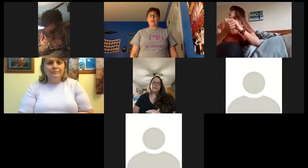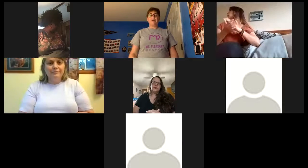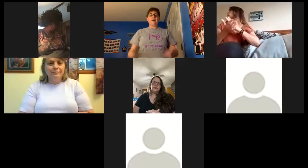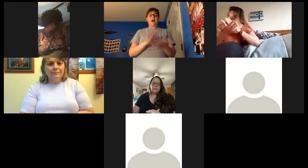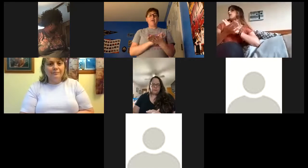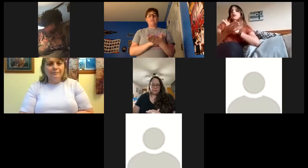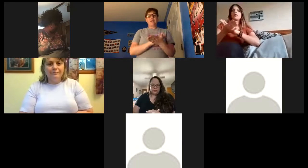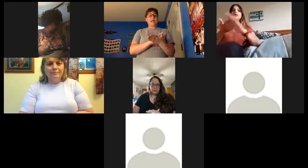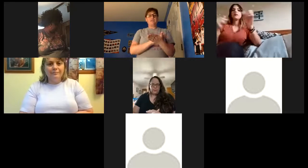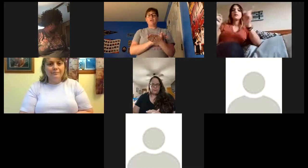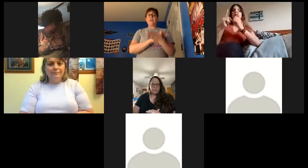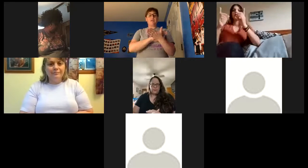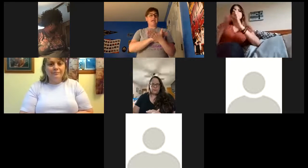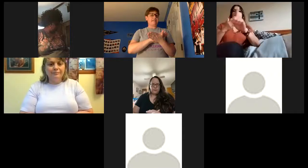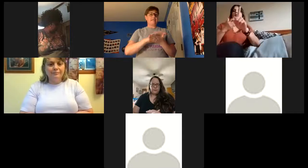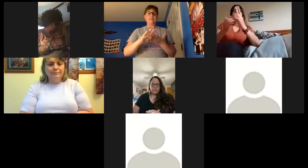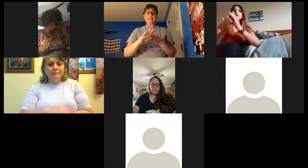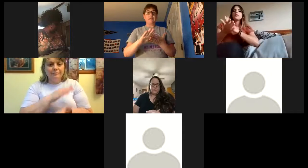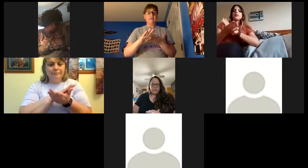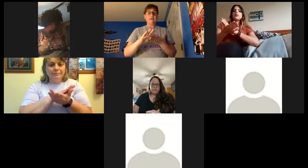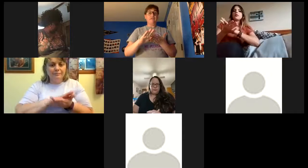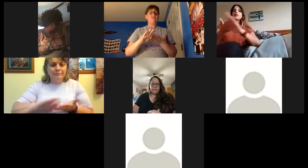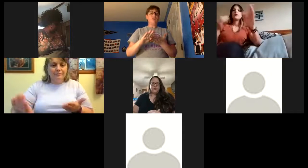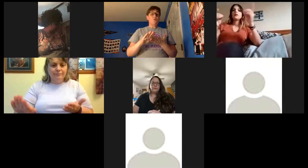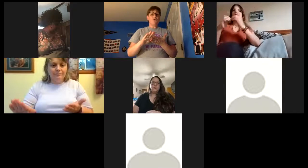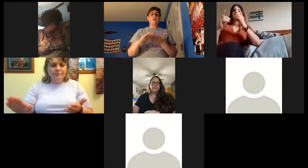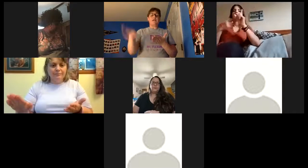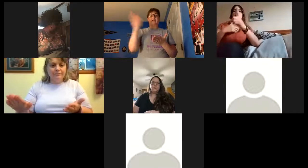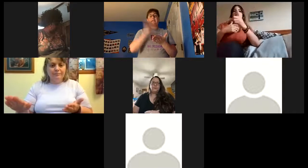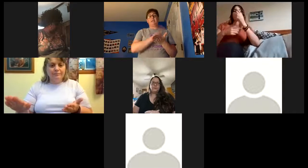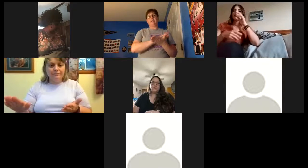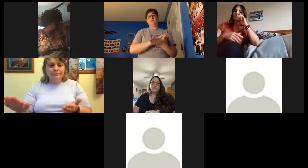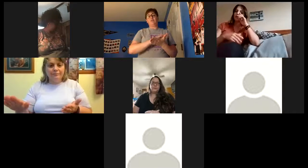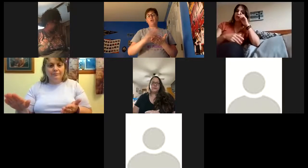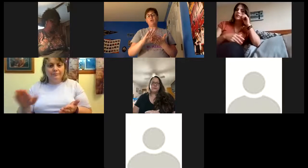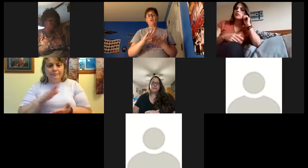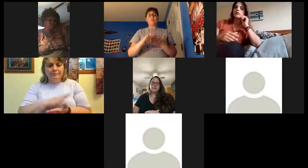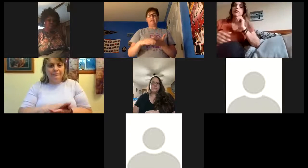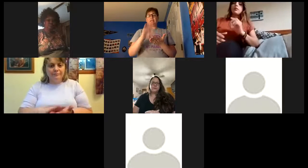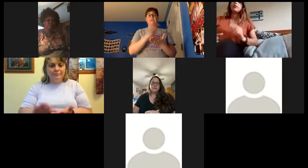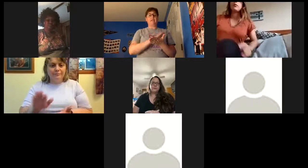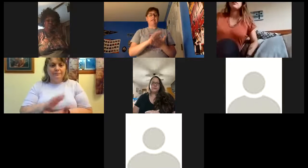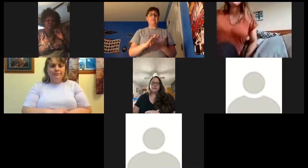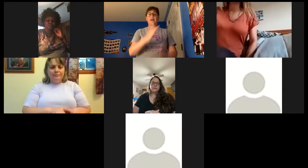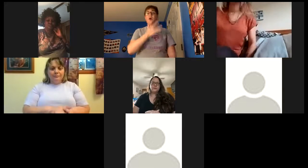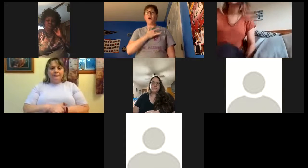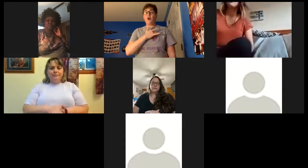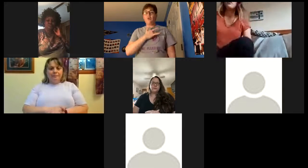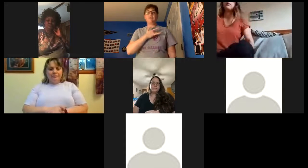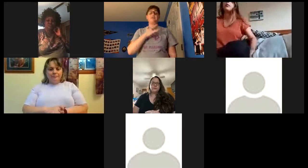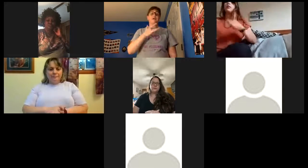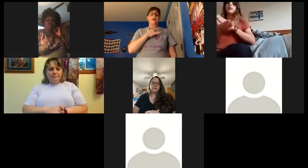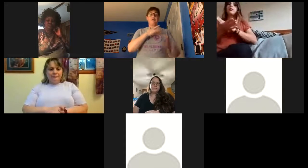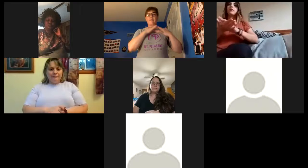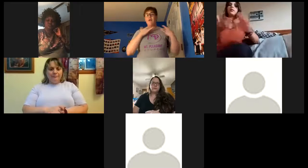that one. And so it can be, I need to clean the floor. I need to clean the room. I need to clean my